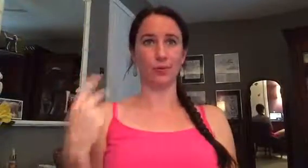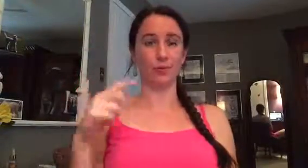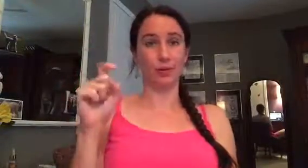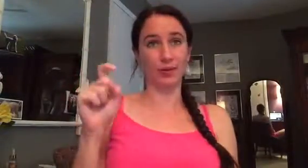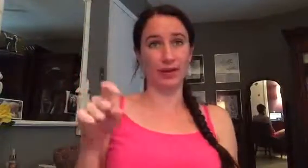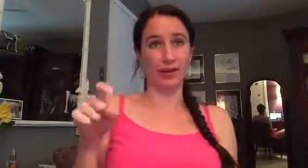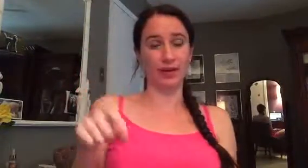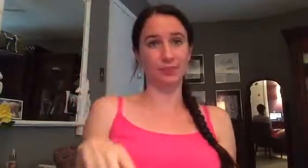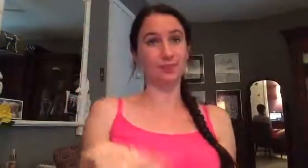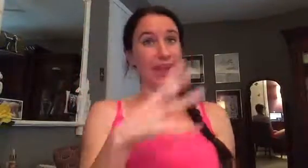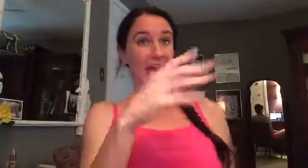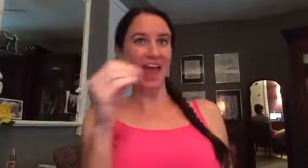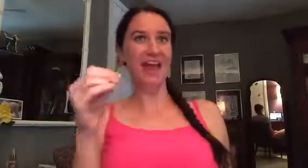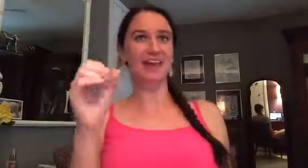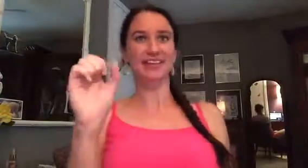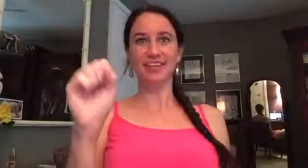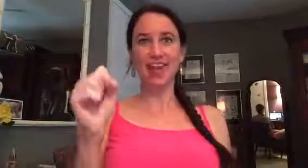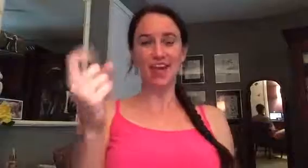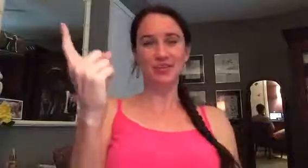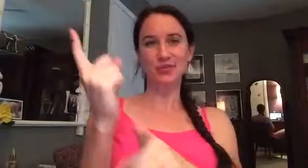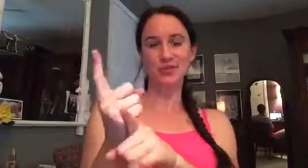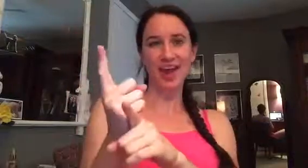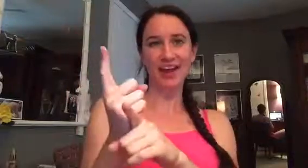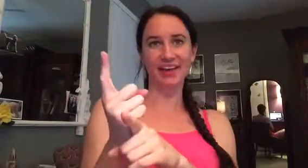And you're right. The answer is